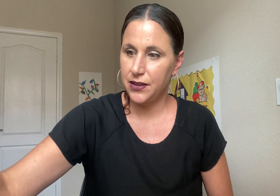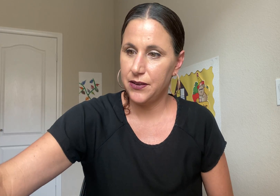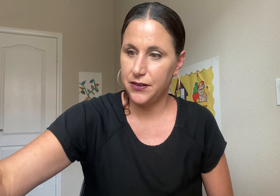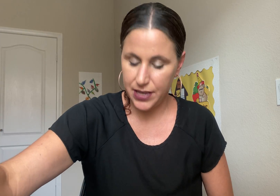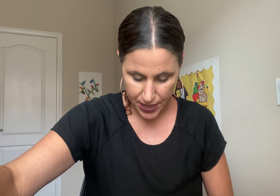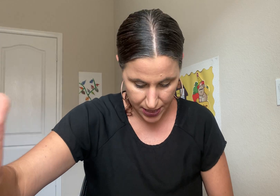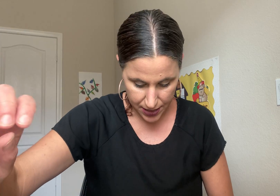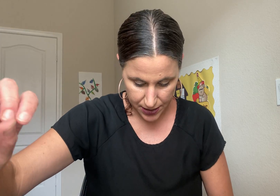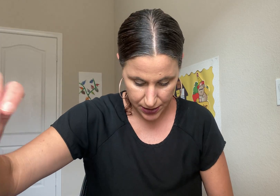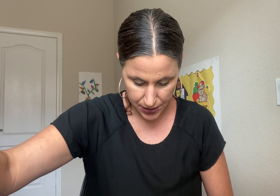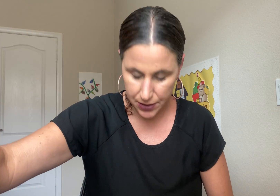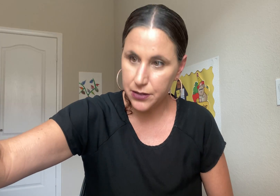Okay.